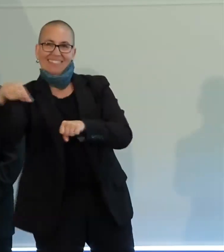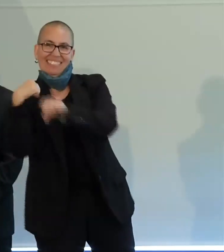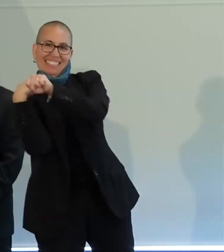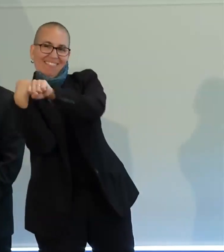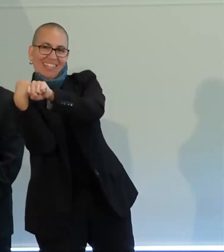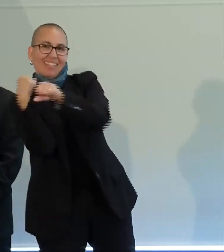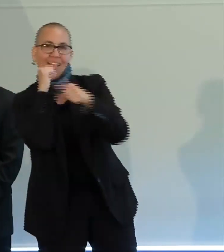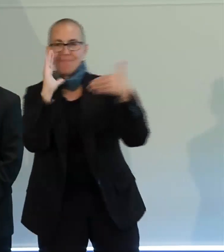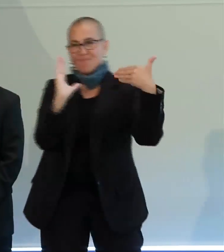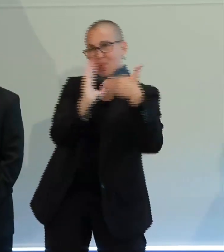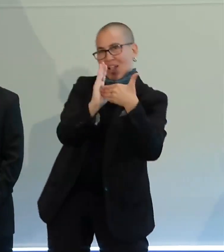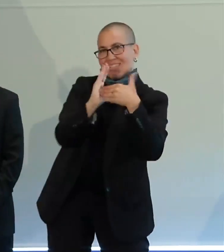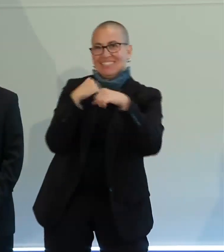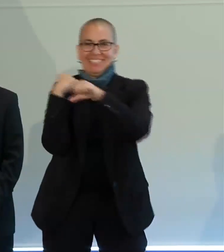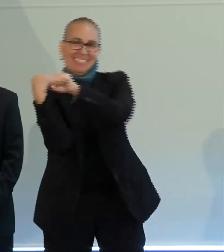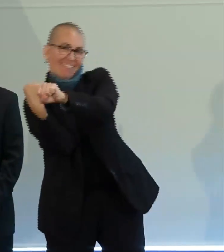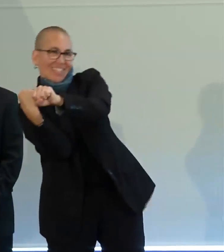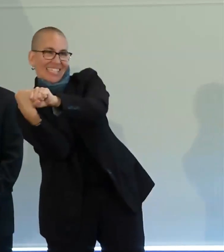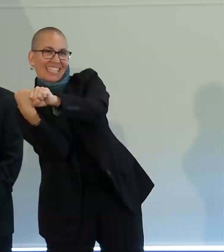let them do that work.